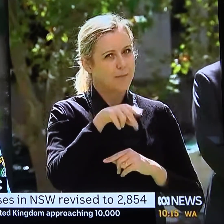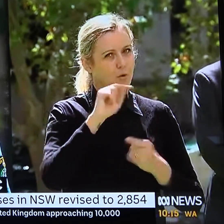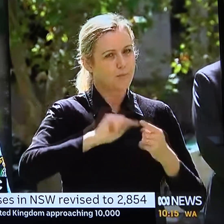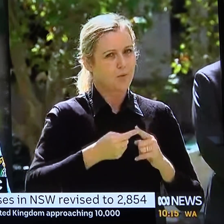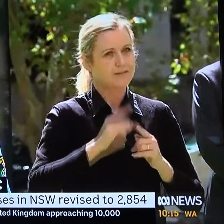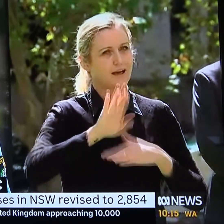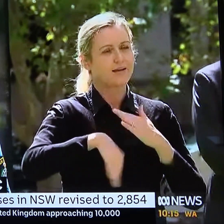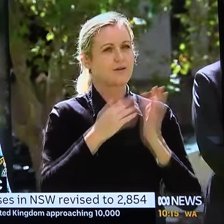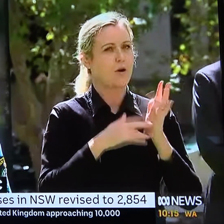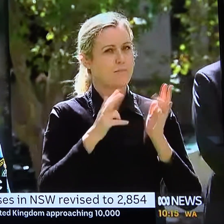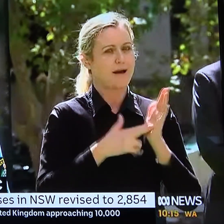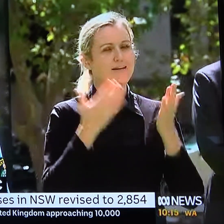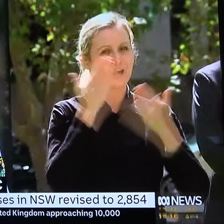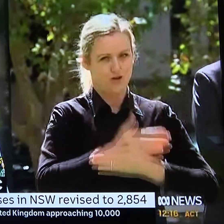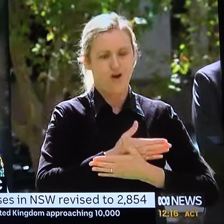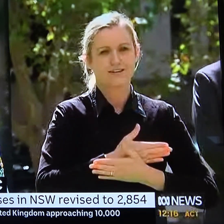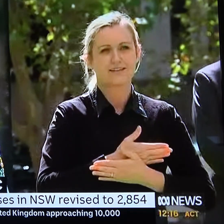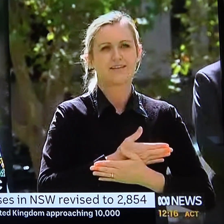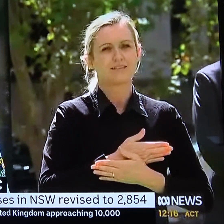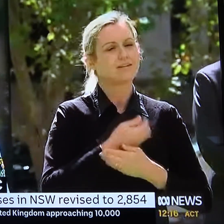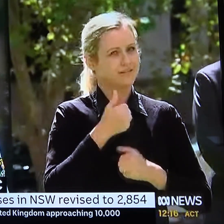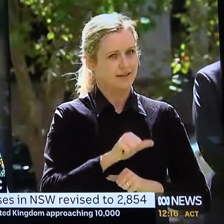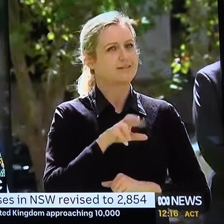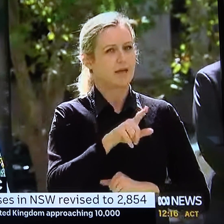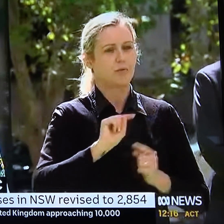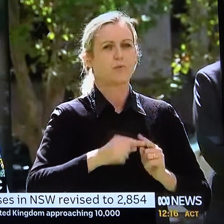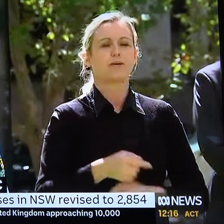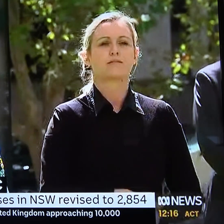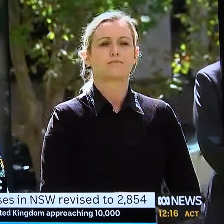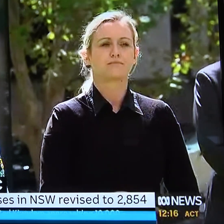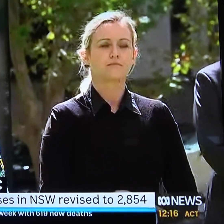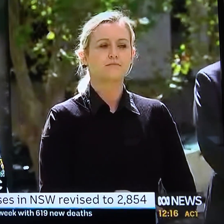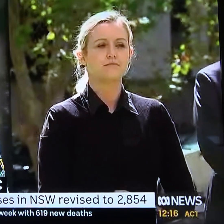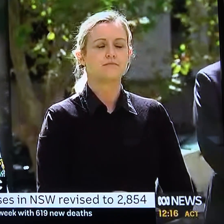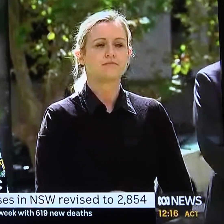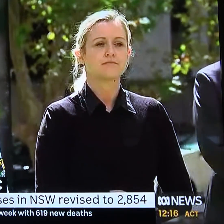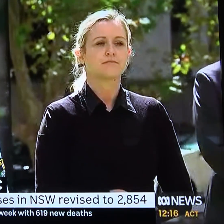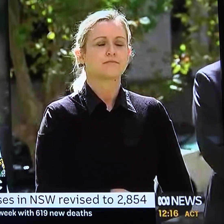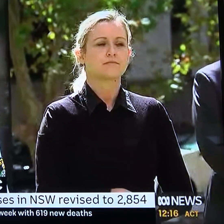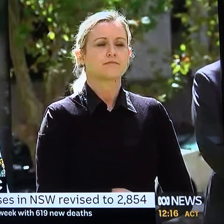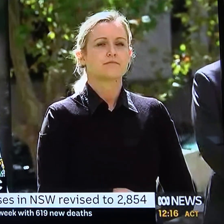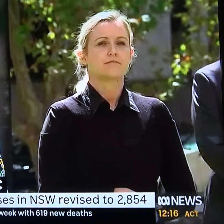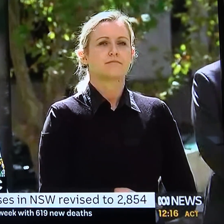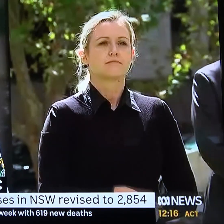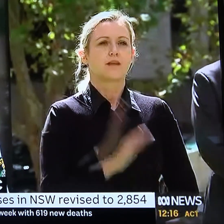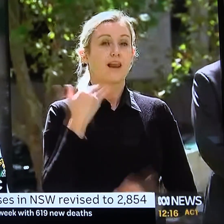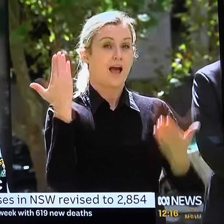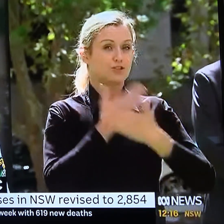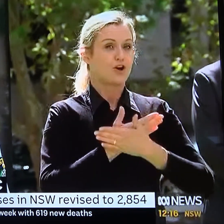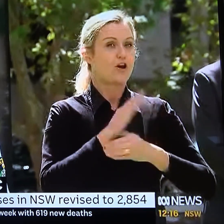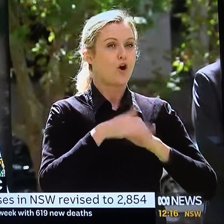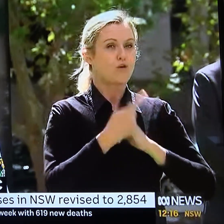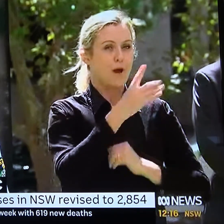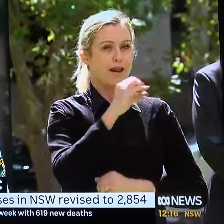100 infringements for breaches of the public health orders, and on one occasion there was 19